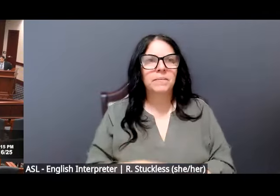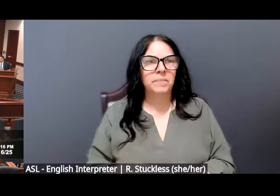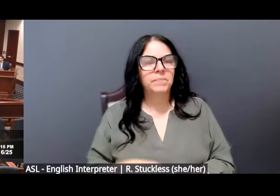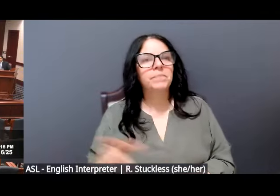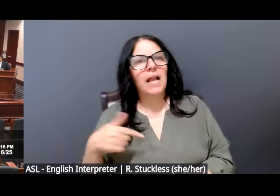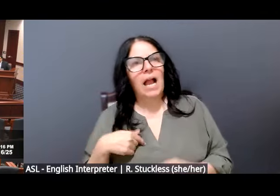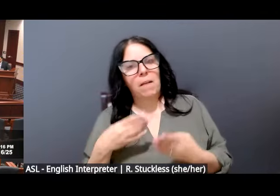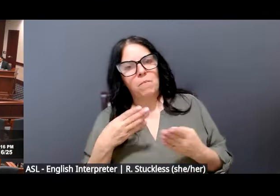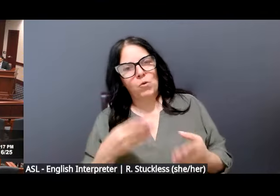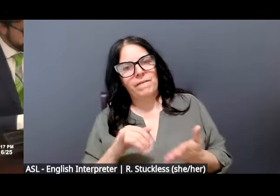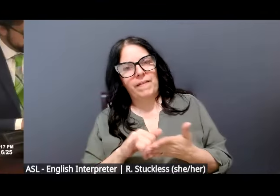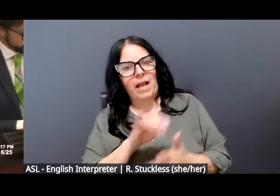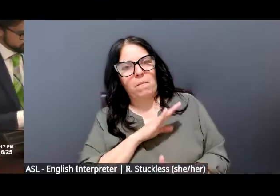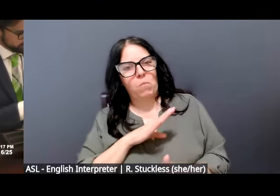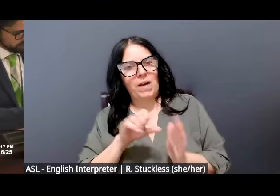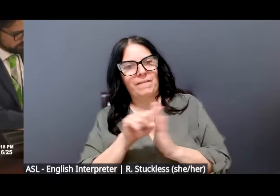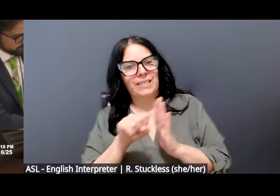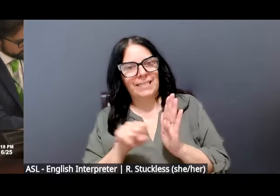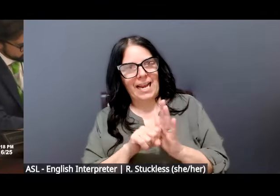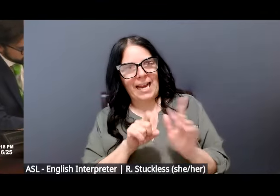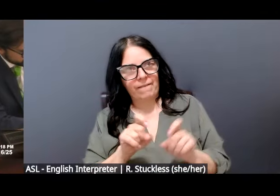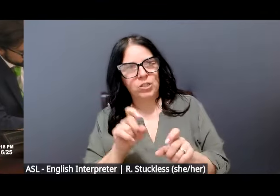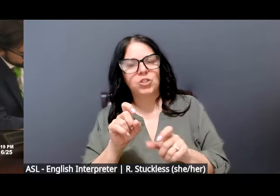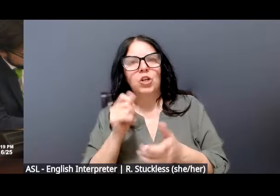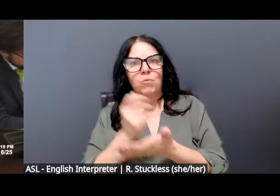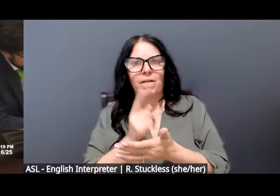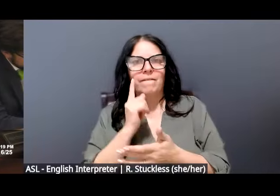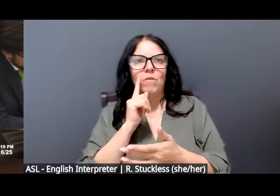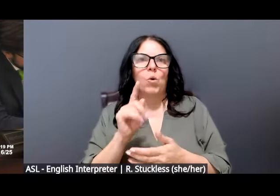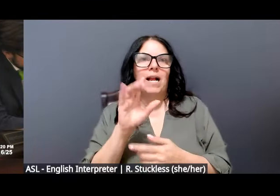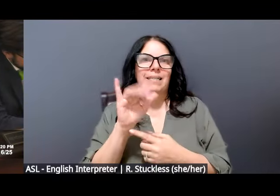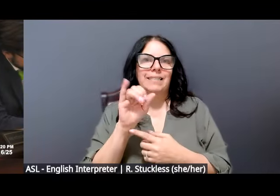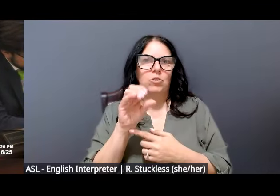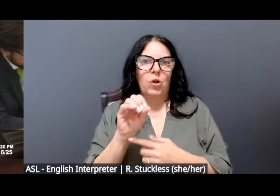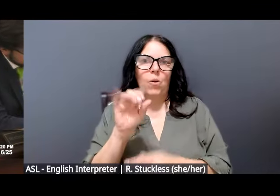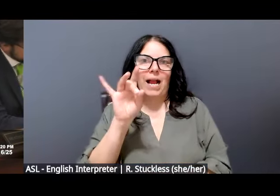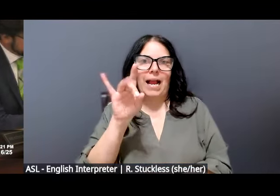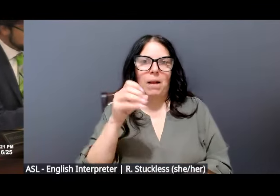State Canvassers approve the use of Cisco 8-port Ethernet switch